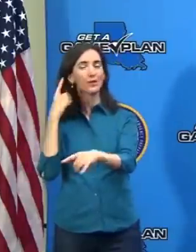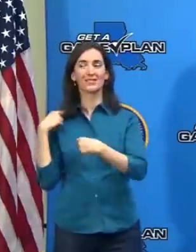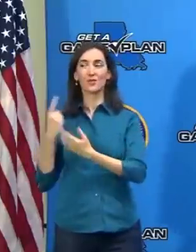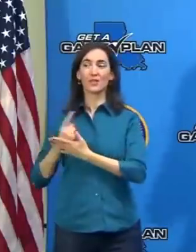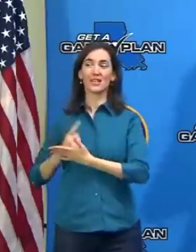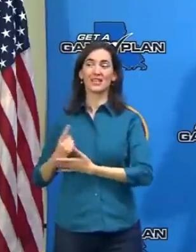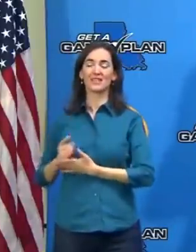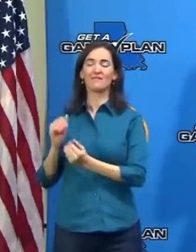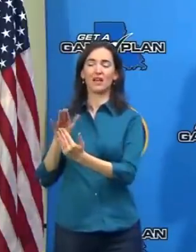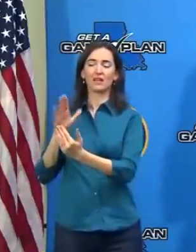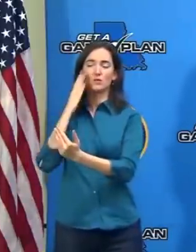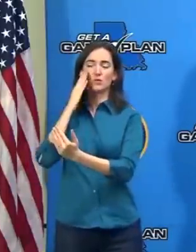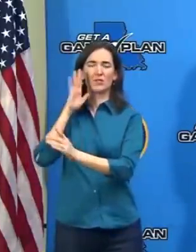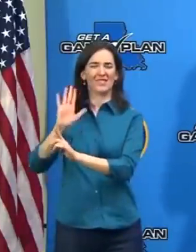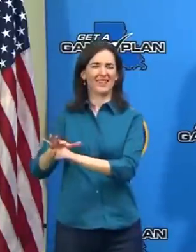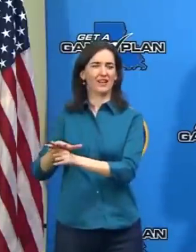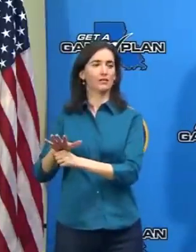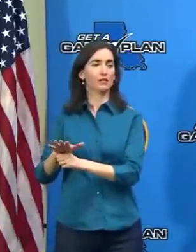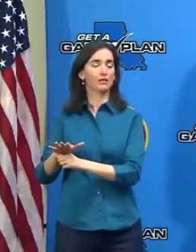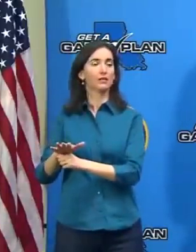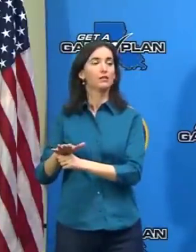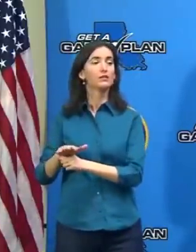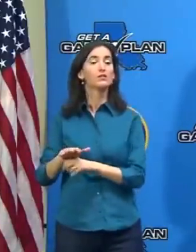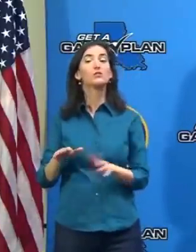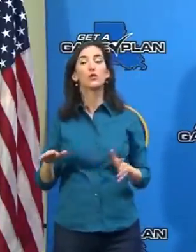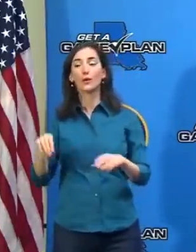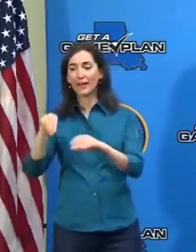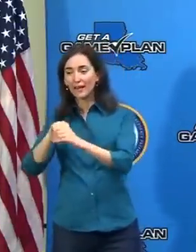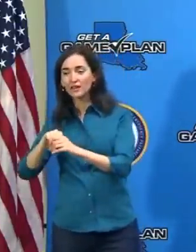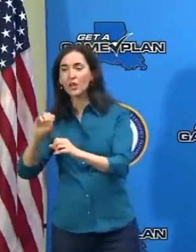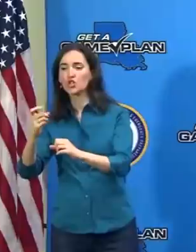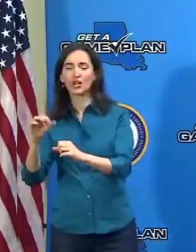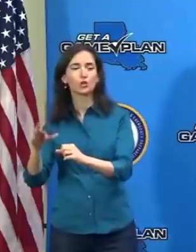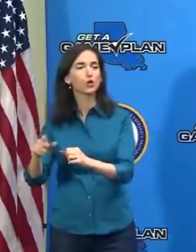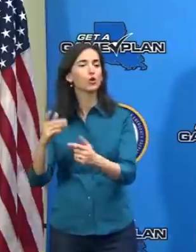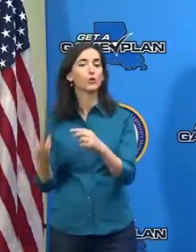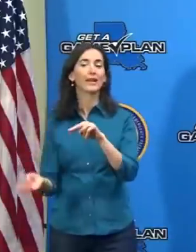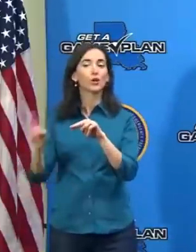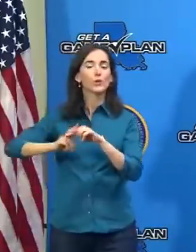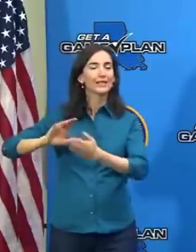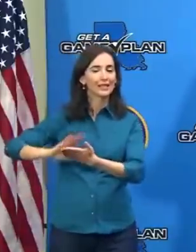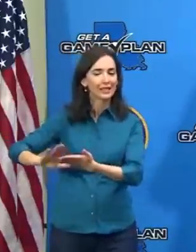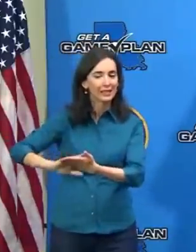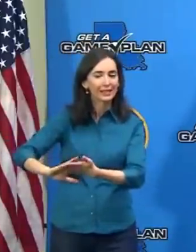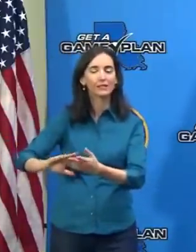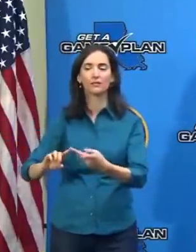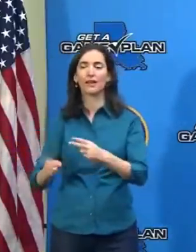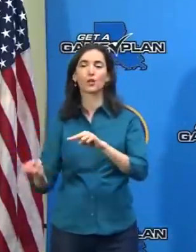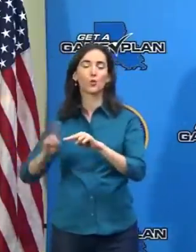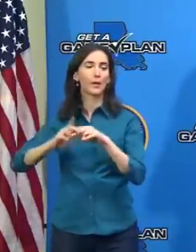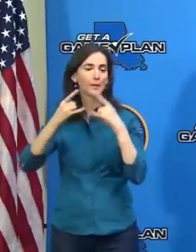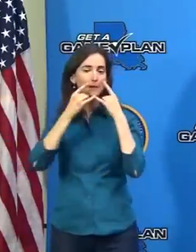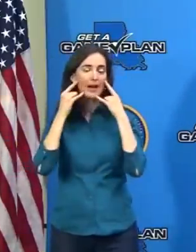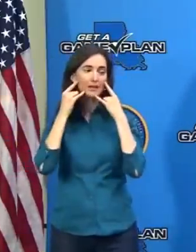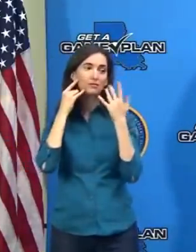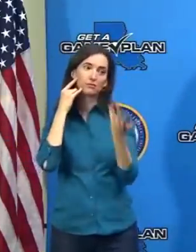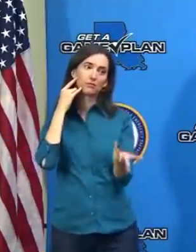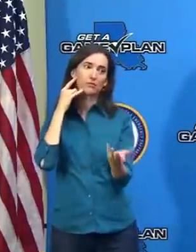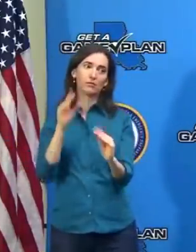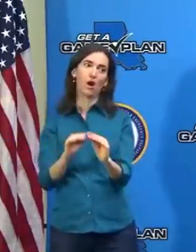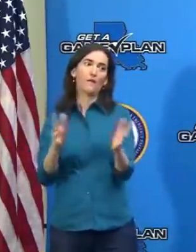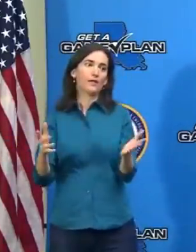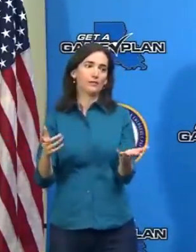we will do more at the shelters in terms of cleaning. Mask usage is obviously